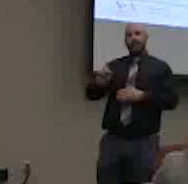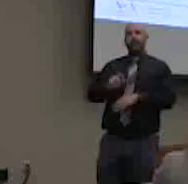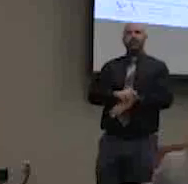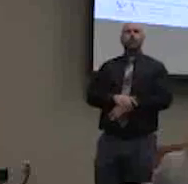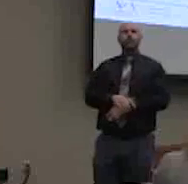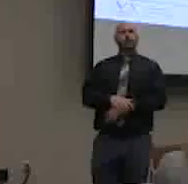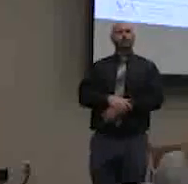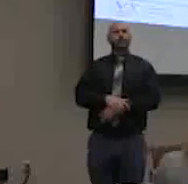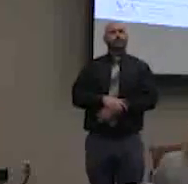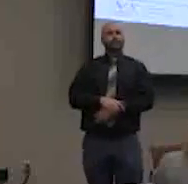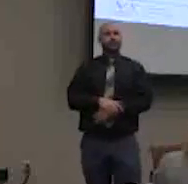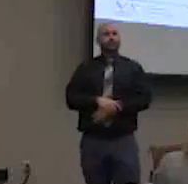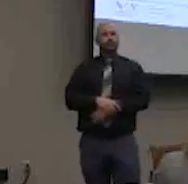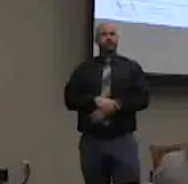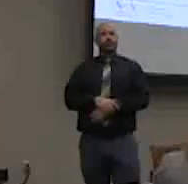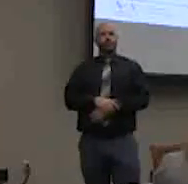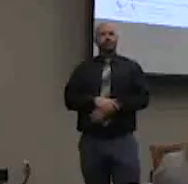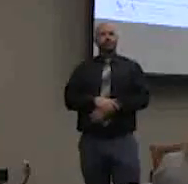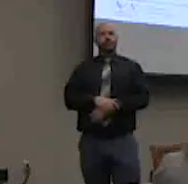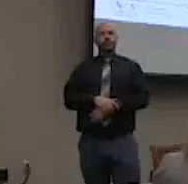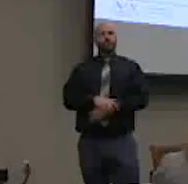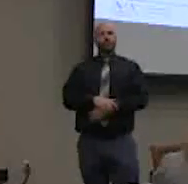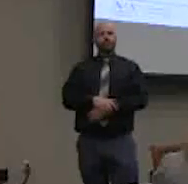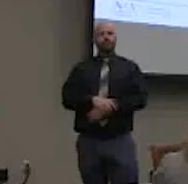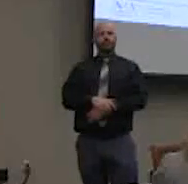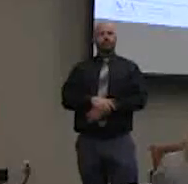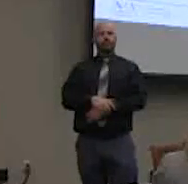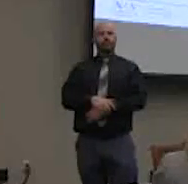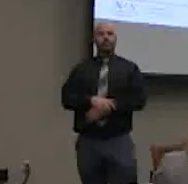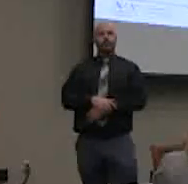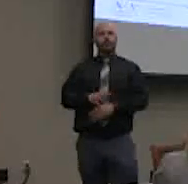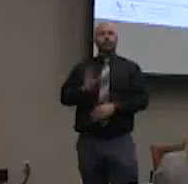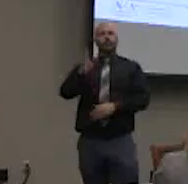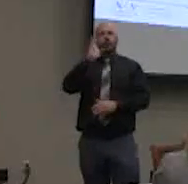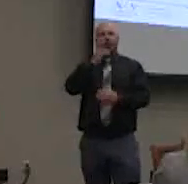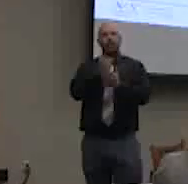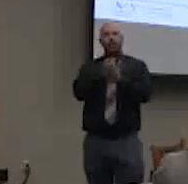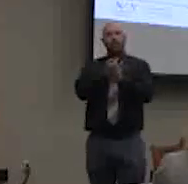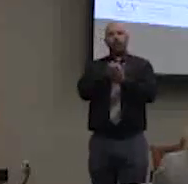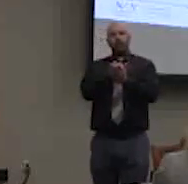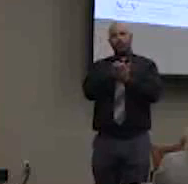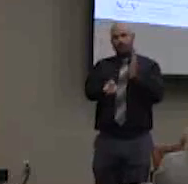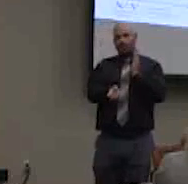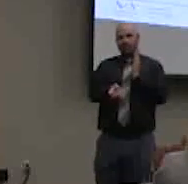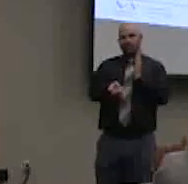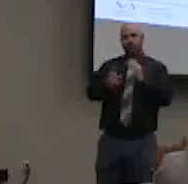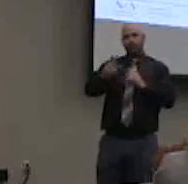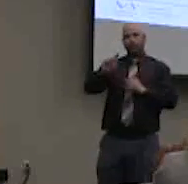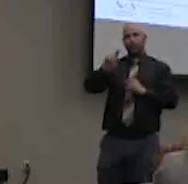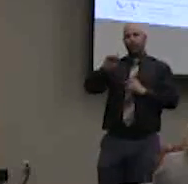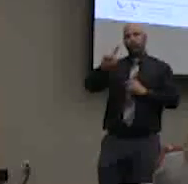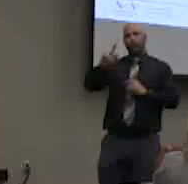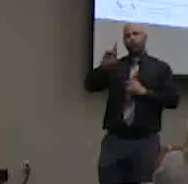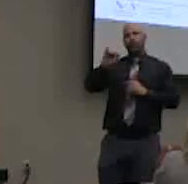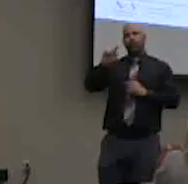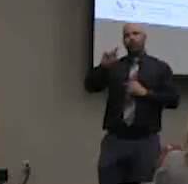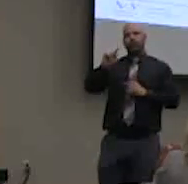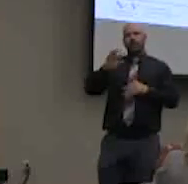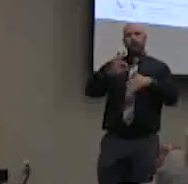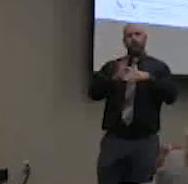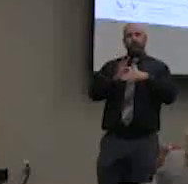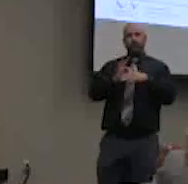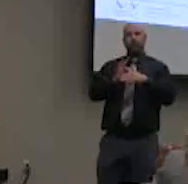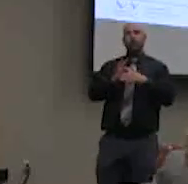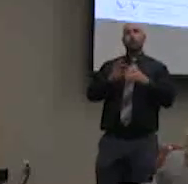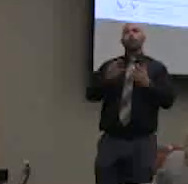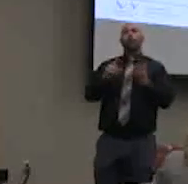So here is where we're going to dive into some of the toolkit content. Research tells us that